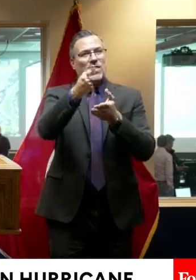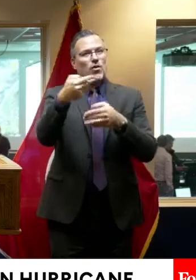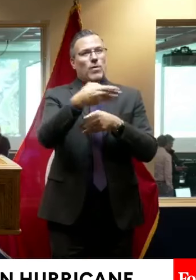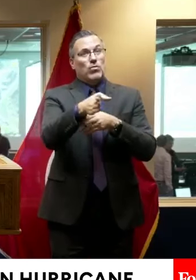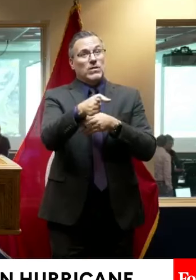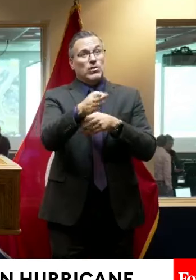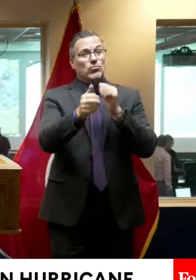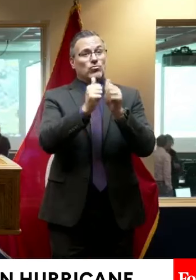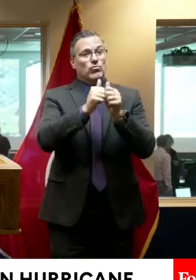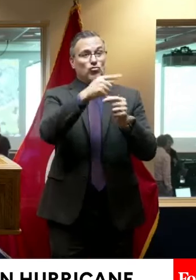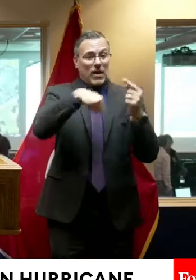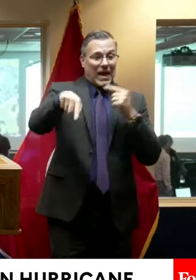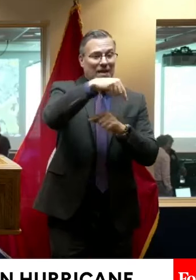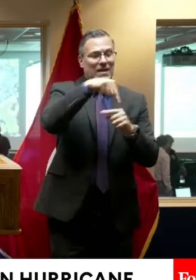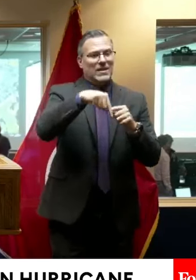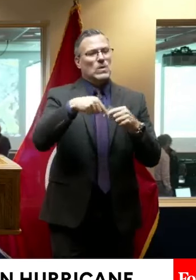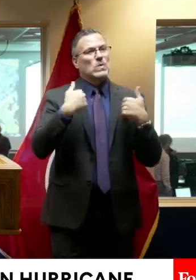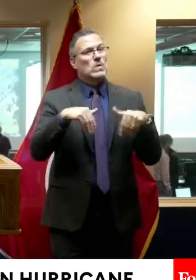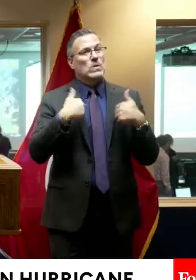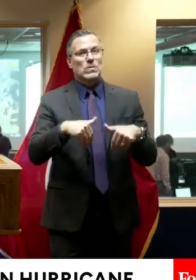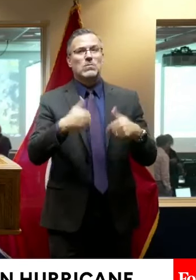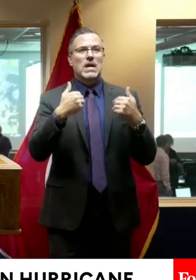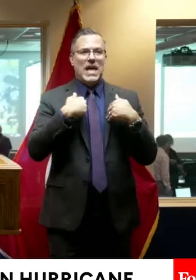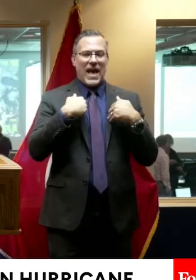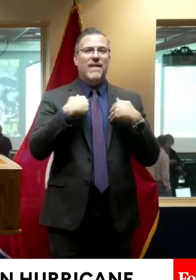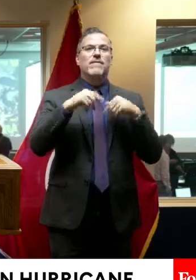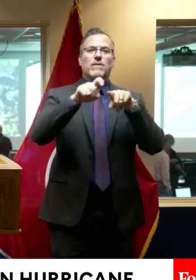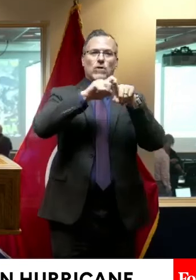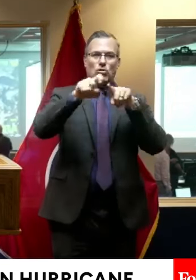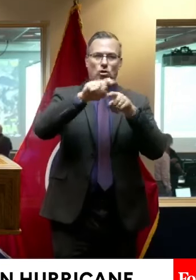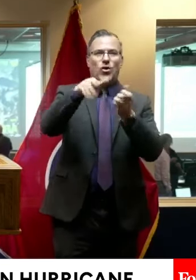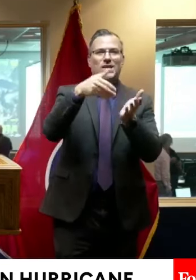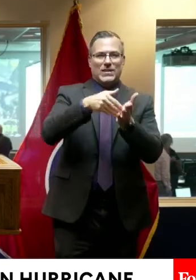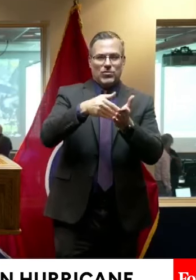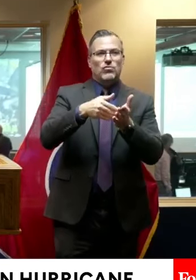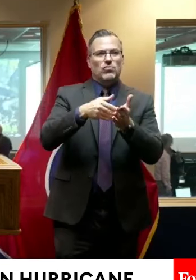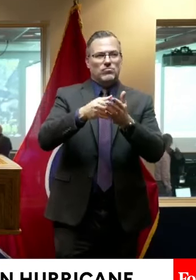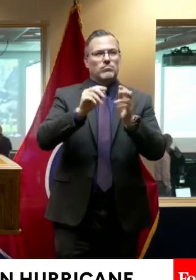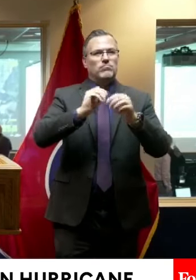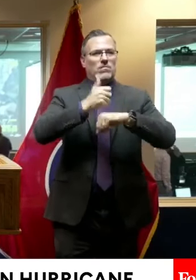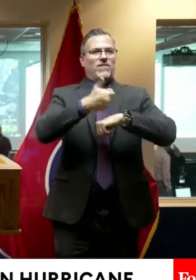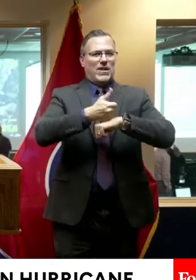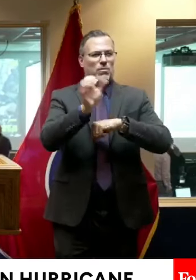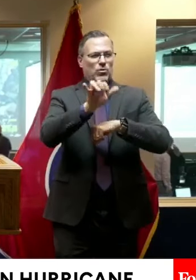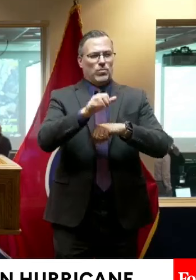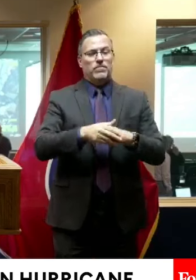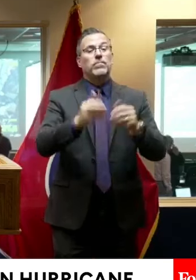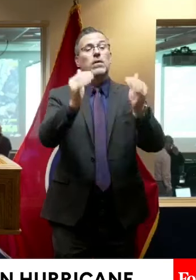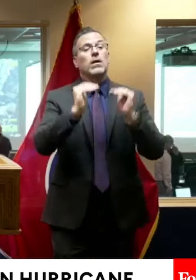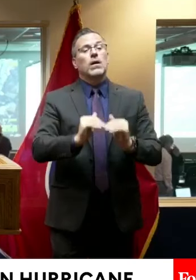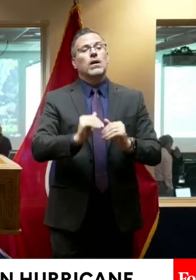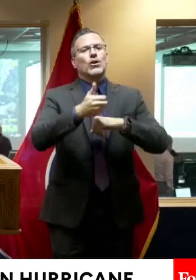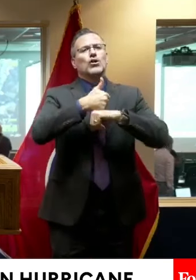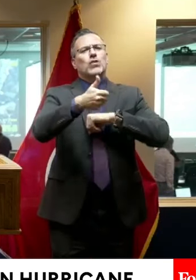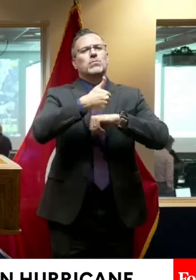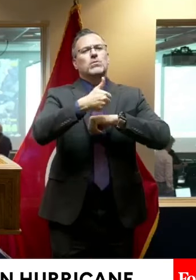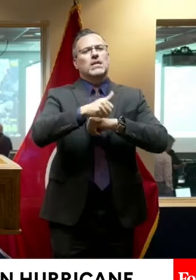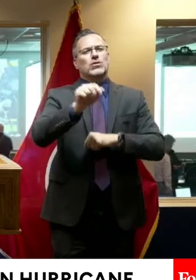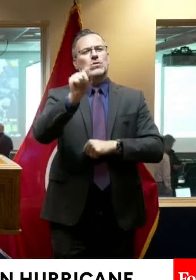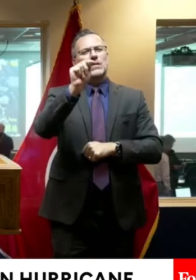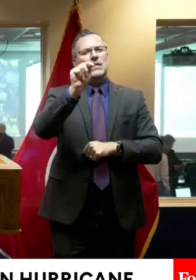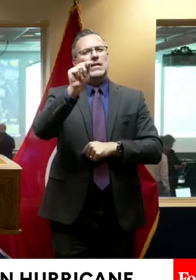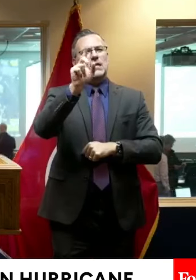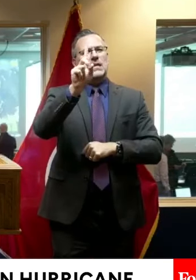with a call center for victims, for survivors. TDOT, as I said, is working.